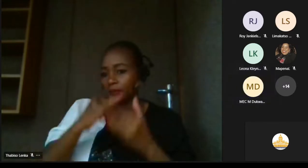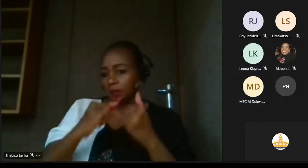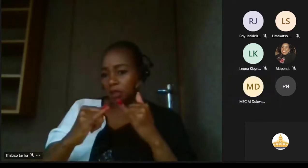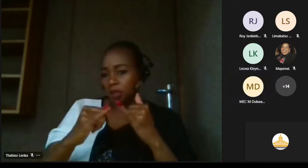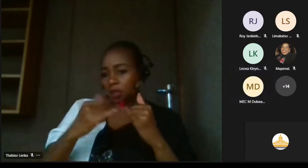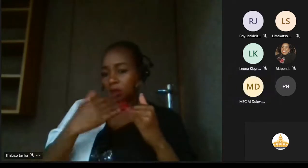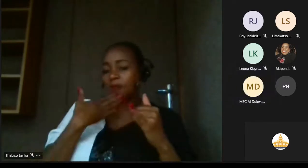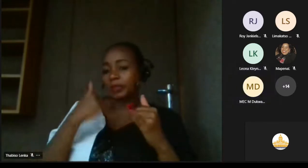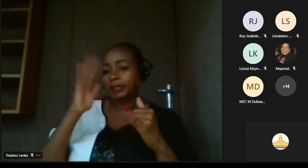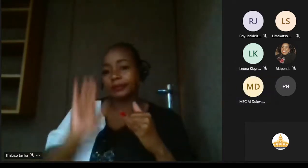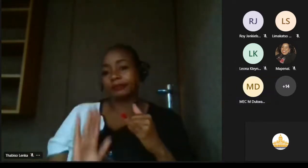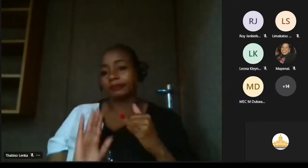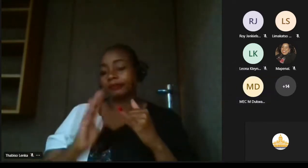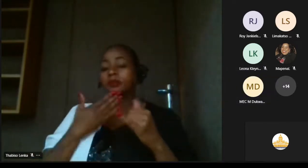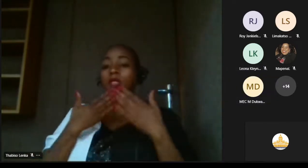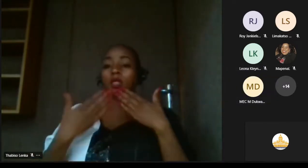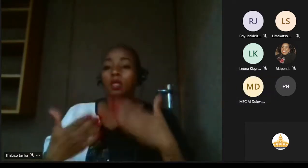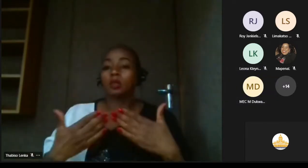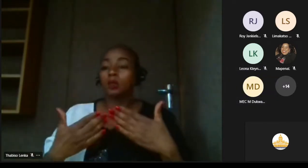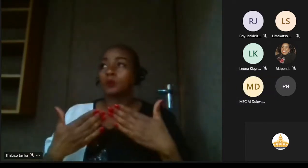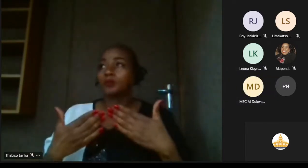Can you please lower it? Thank you.